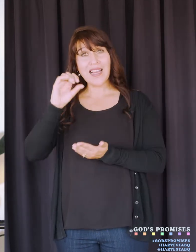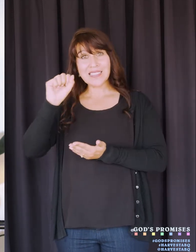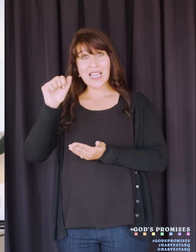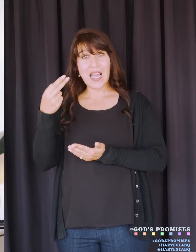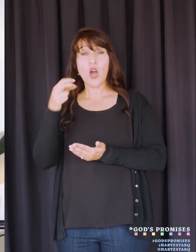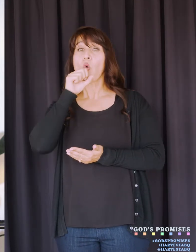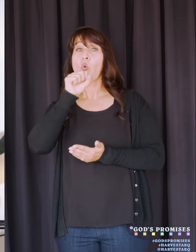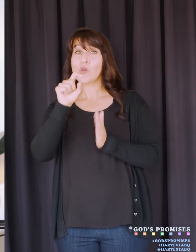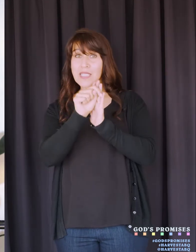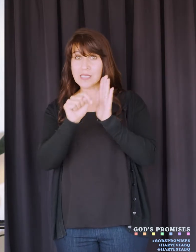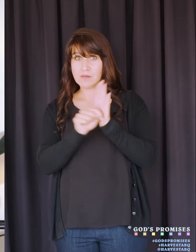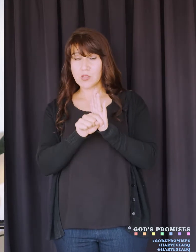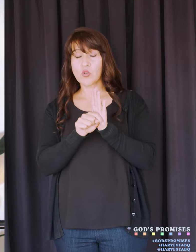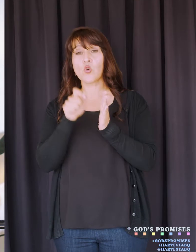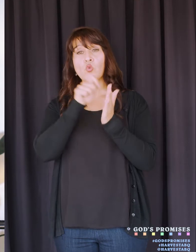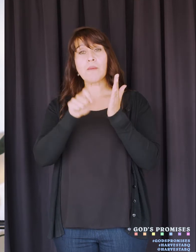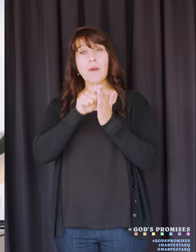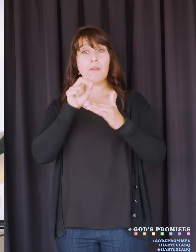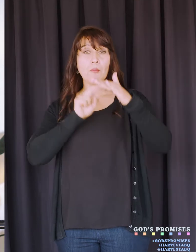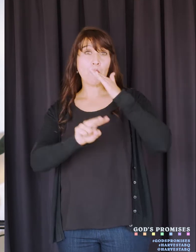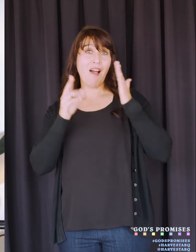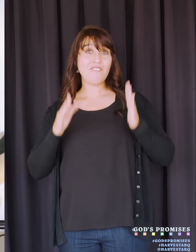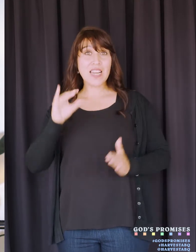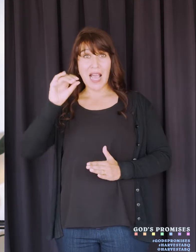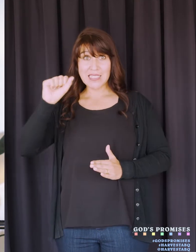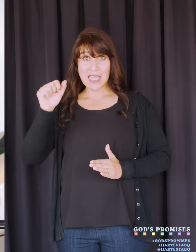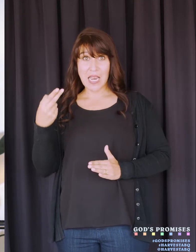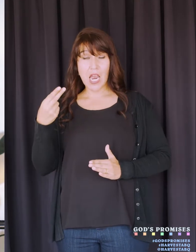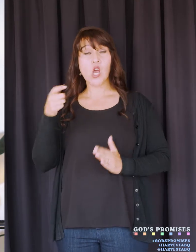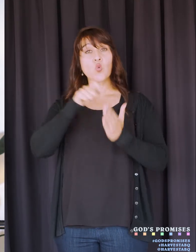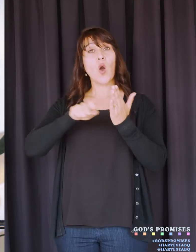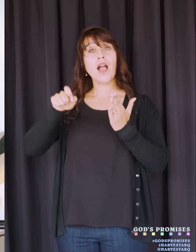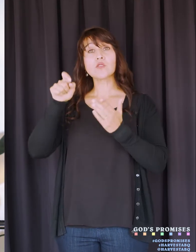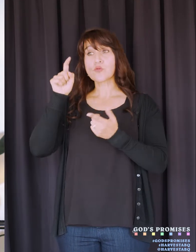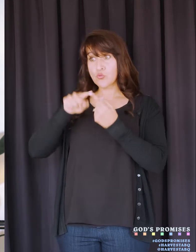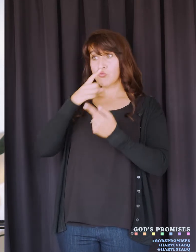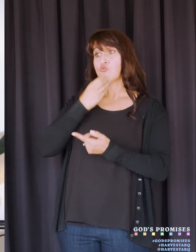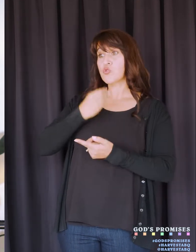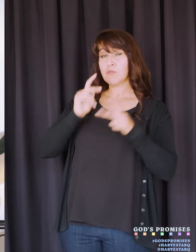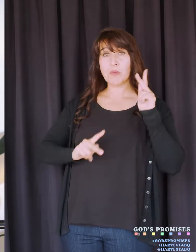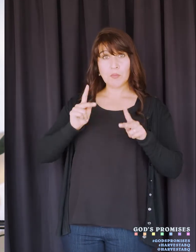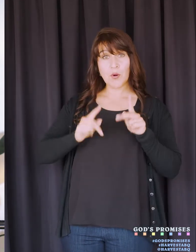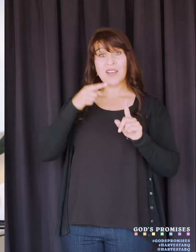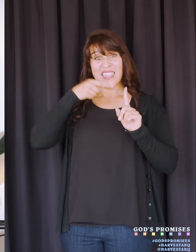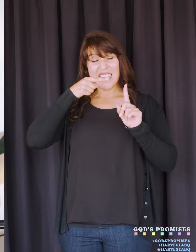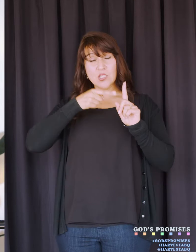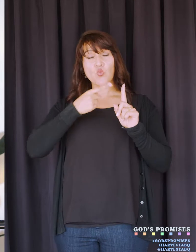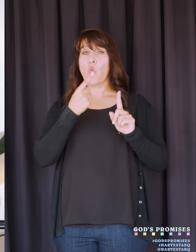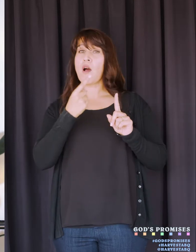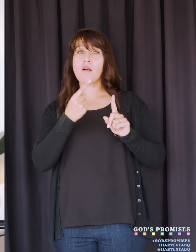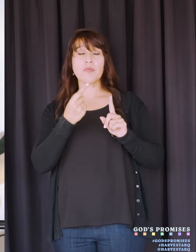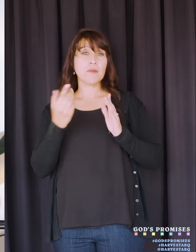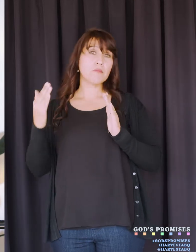in the Old Testament. It's written by the prophet Isaiah. He writes to the Jews, and Isaiah was considered one of the